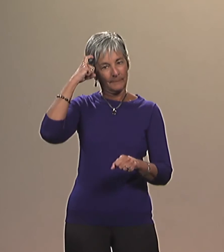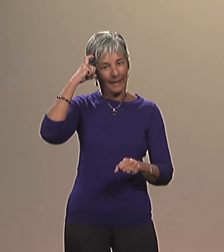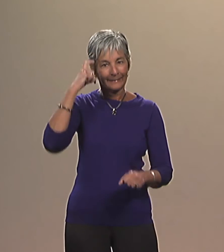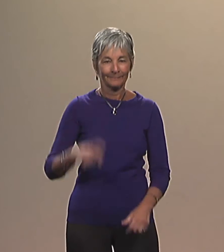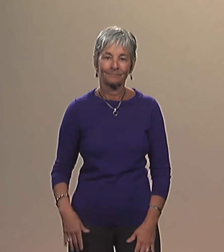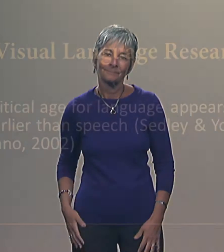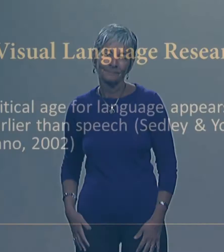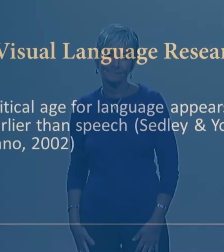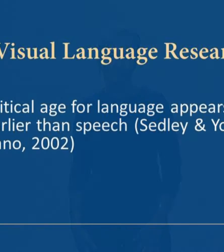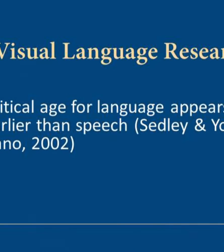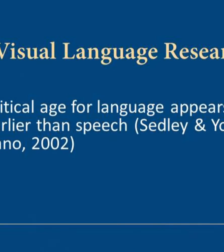mind.